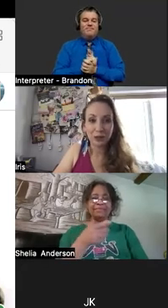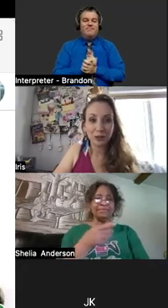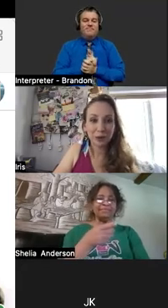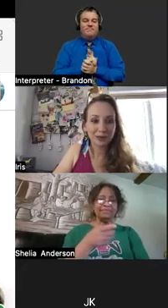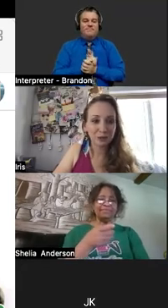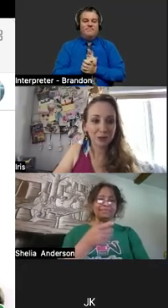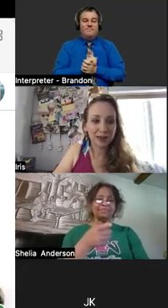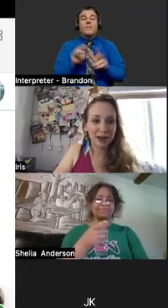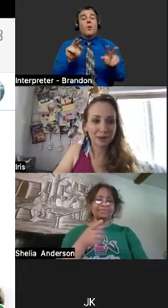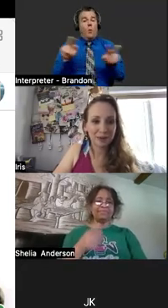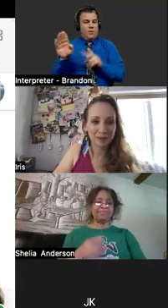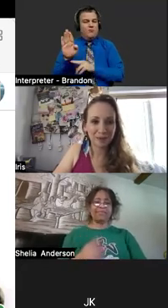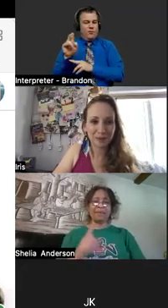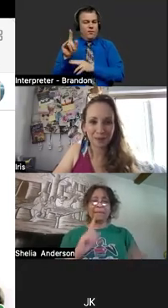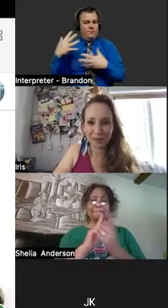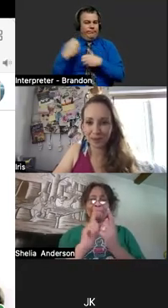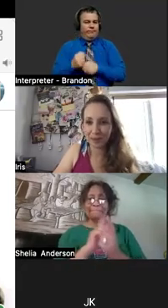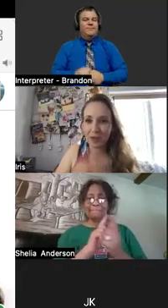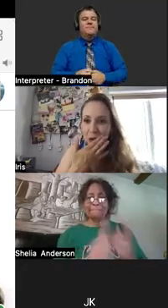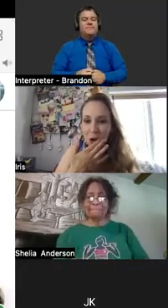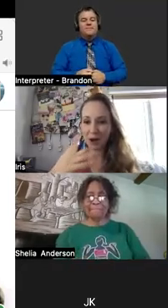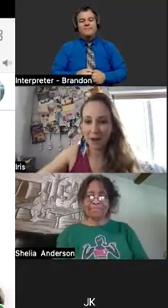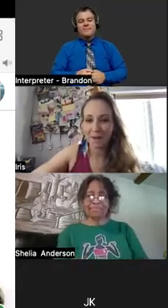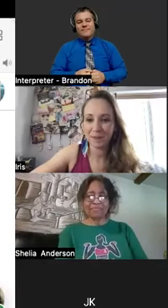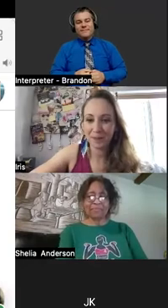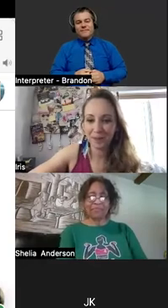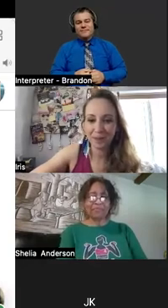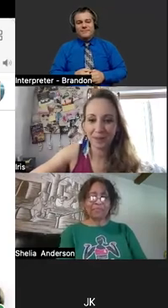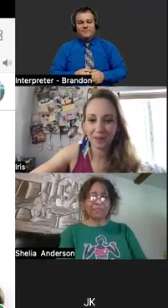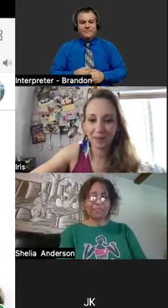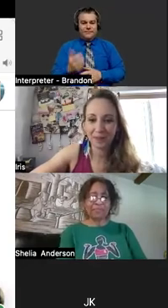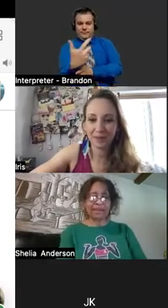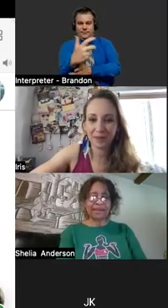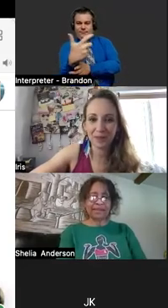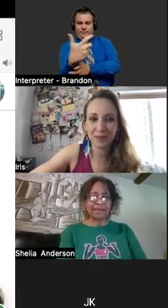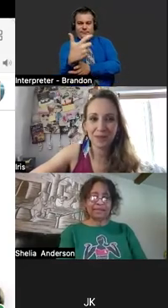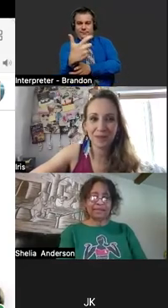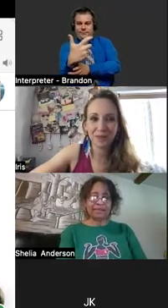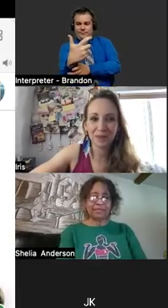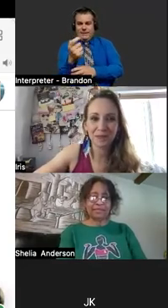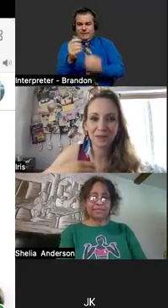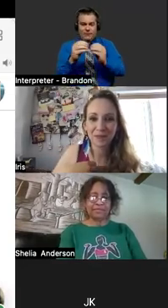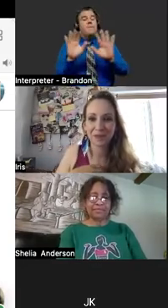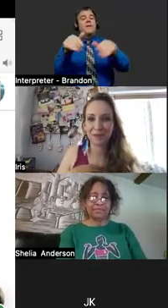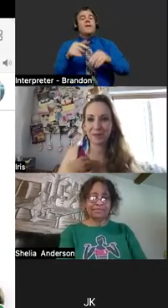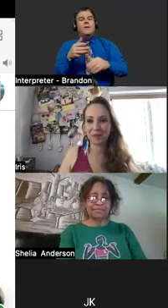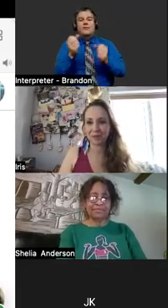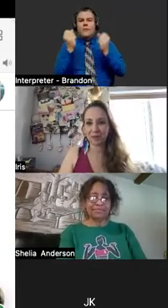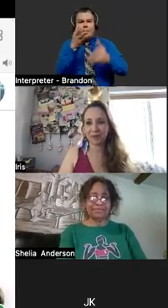let's watch Brenda's recap. Many of you, I'll try to hold this a little more steady. So many of you at